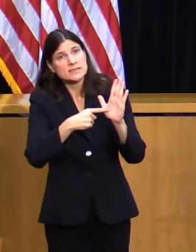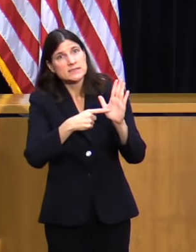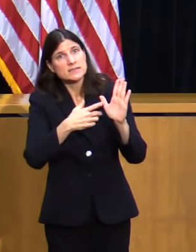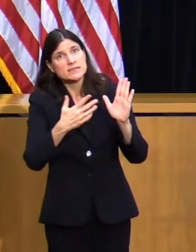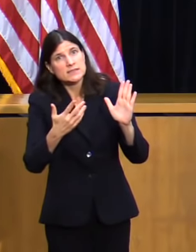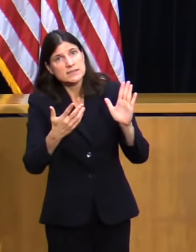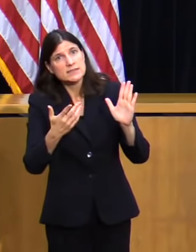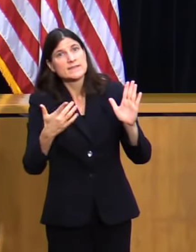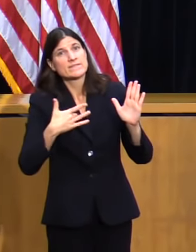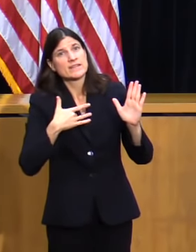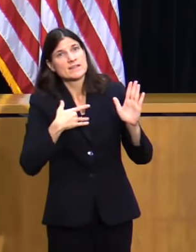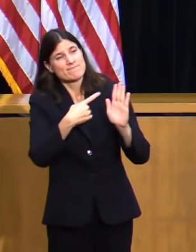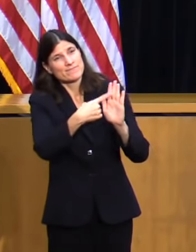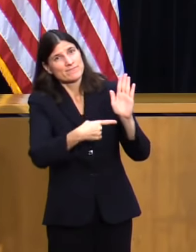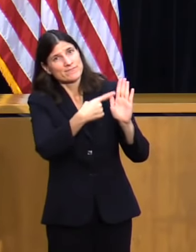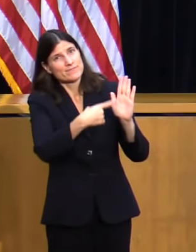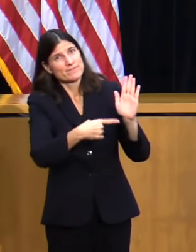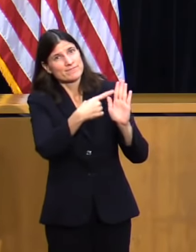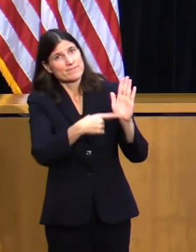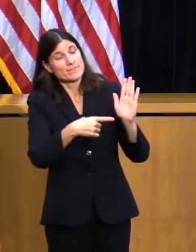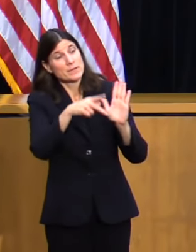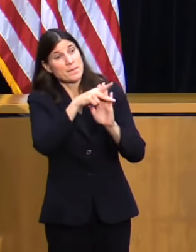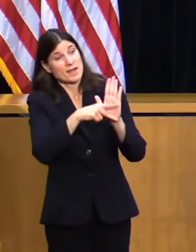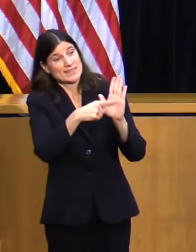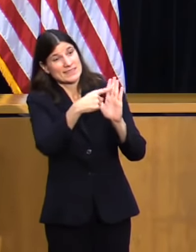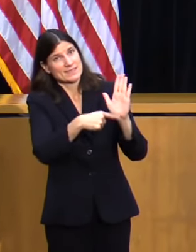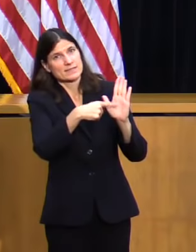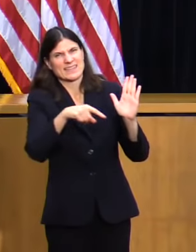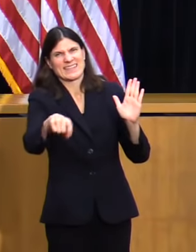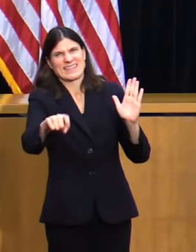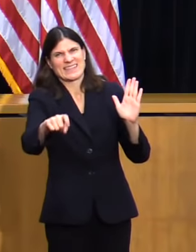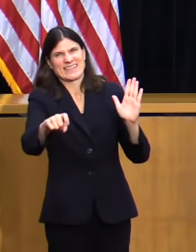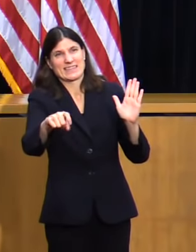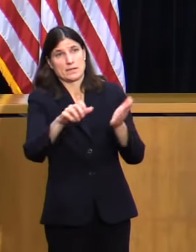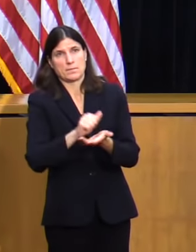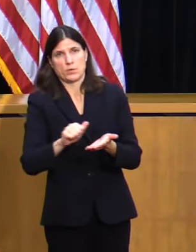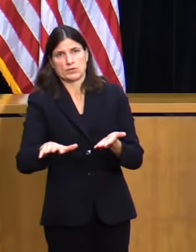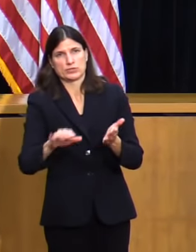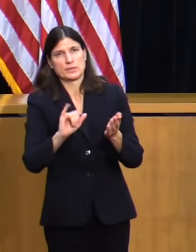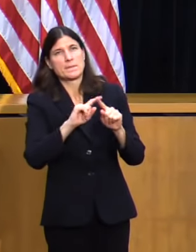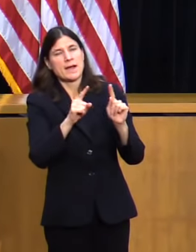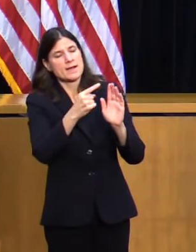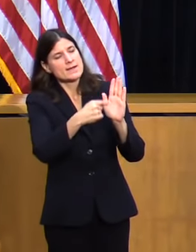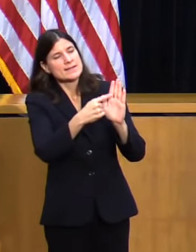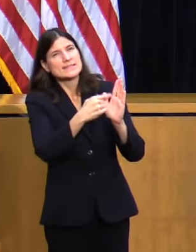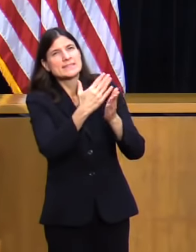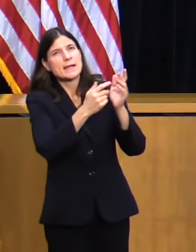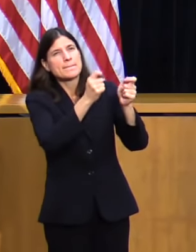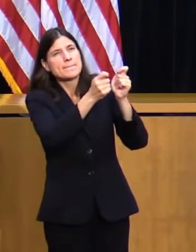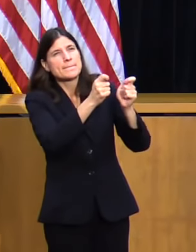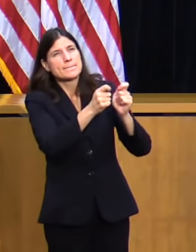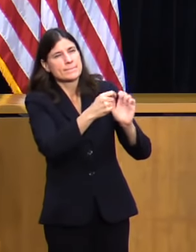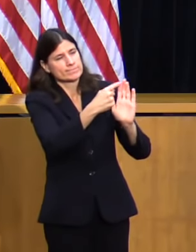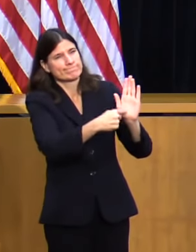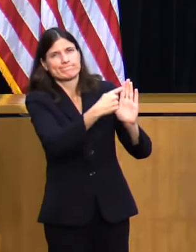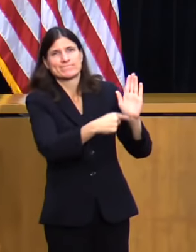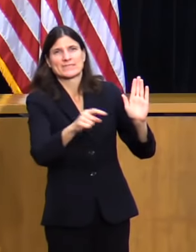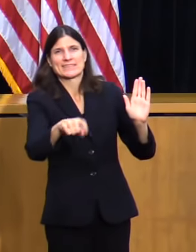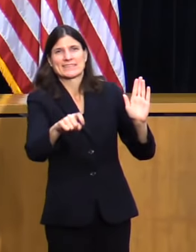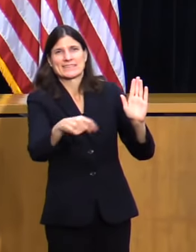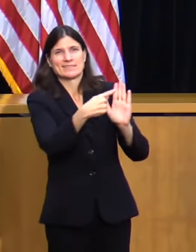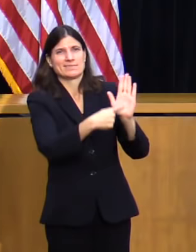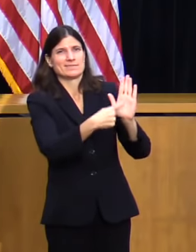policy initiatives off the table and didn't pursue them because the message was, we need to do this quickly, it needs to be done collaboratively,